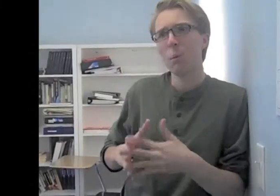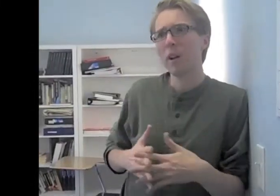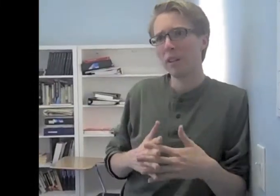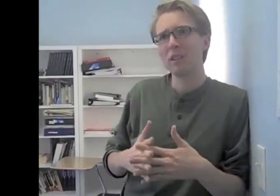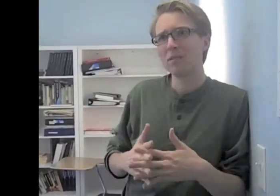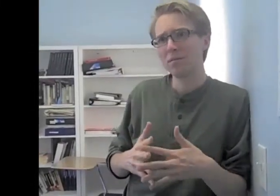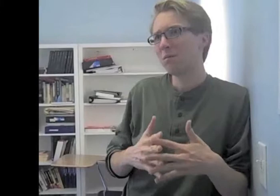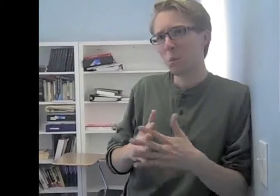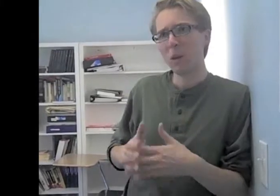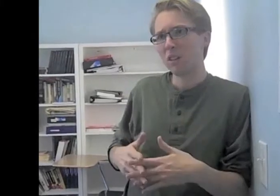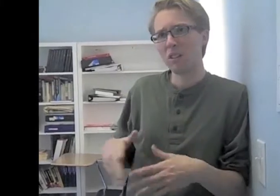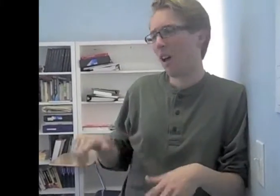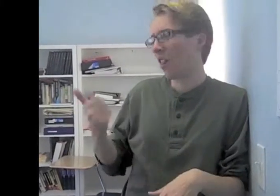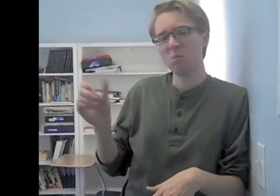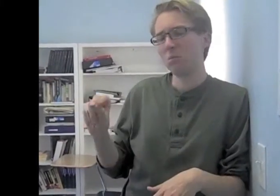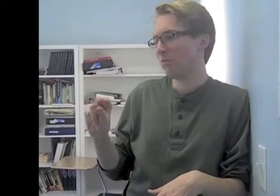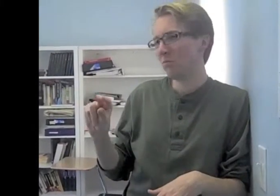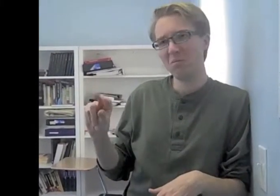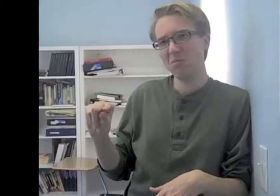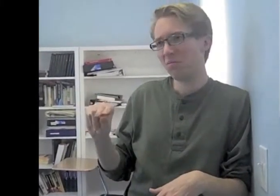Yeah, just America. No others. Nope.